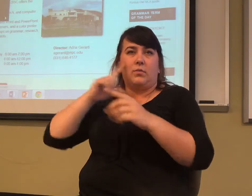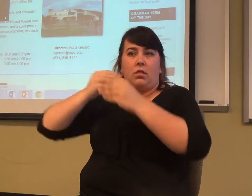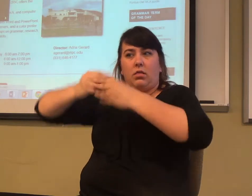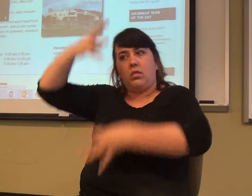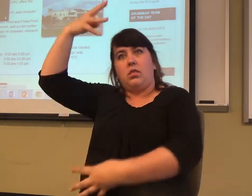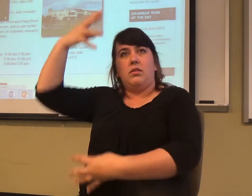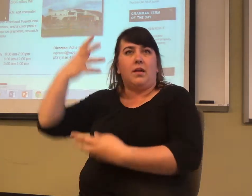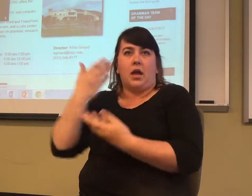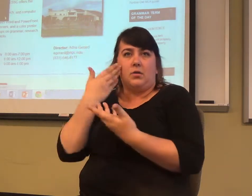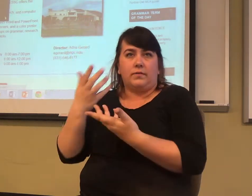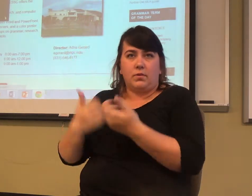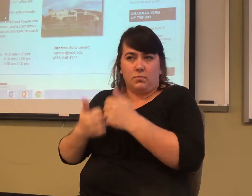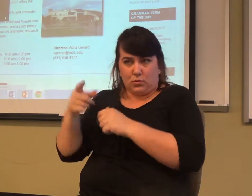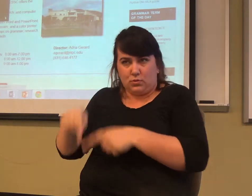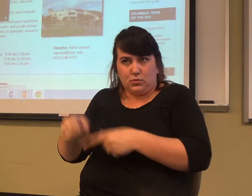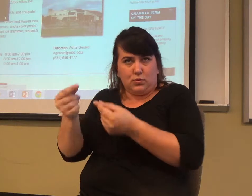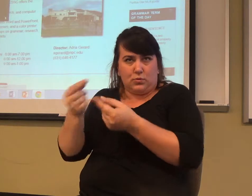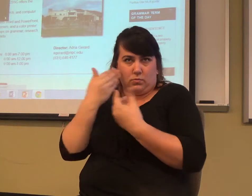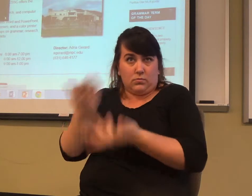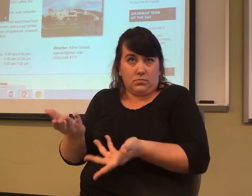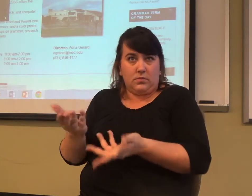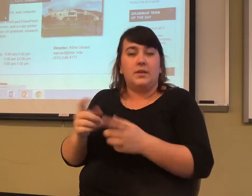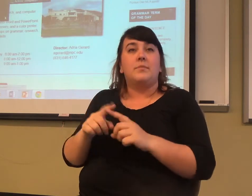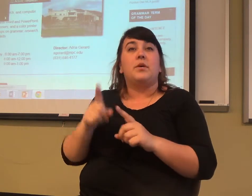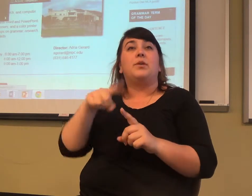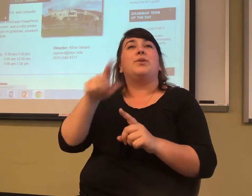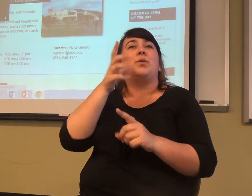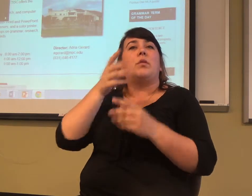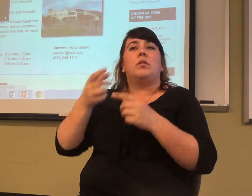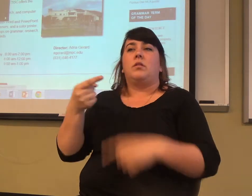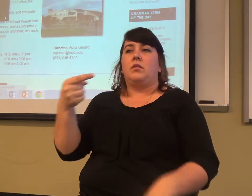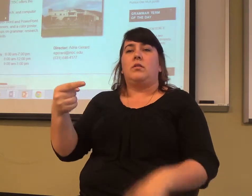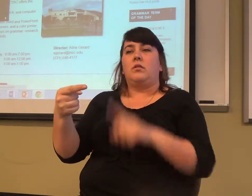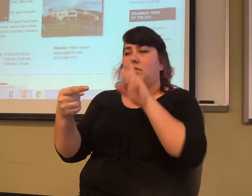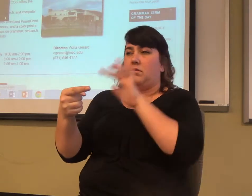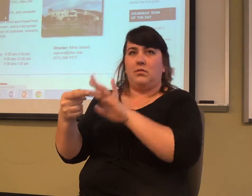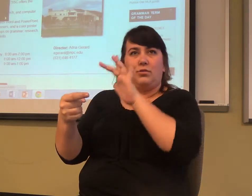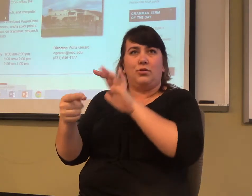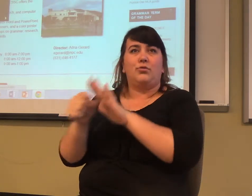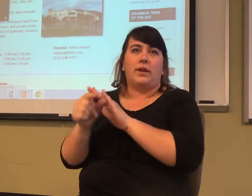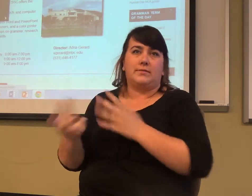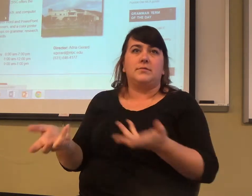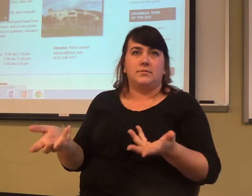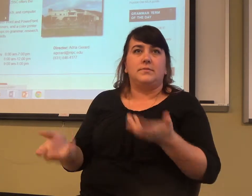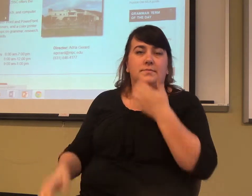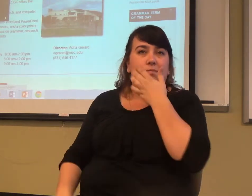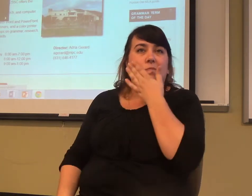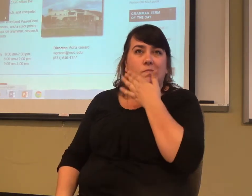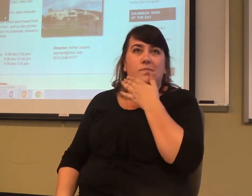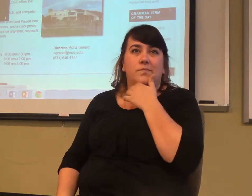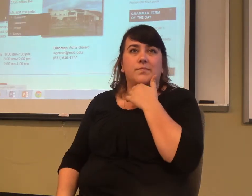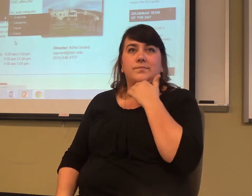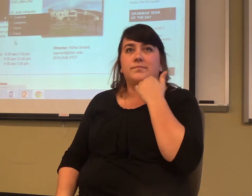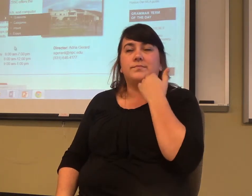even know what most of those things do. For you, you're going to have one link, it'll be your grade link. Okay, so that's where you'll check your grades.